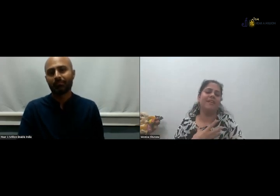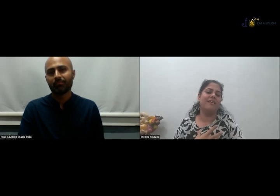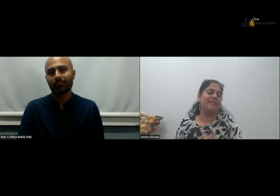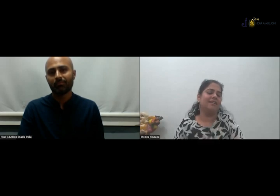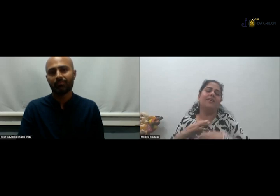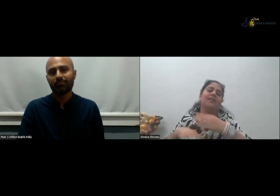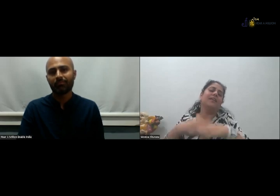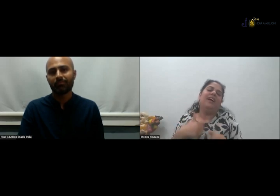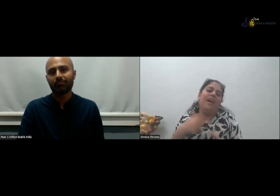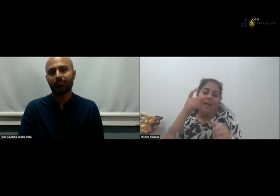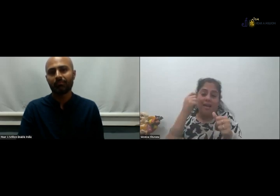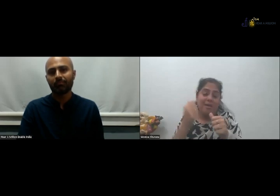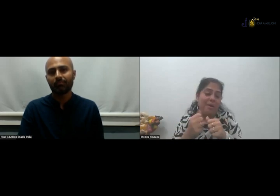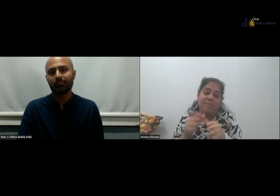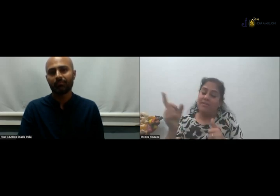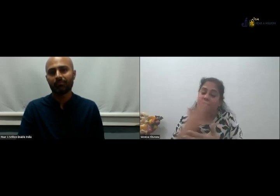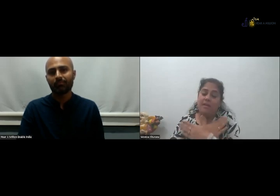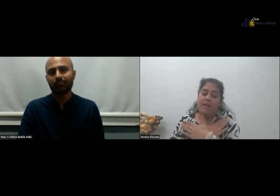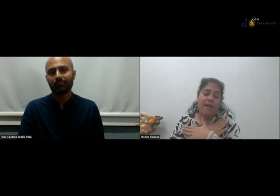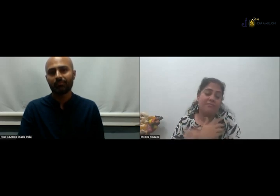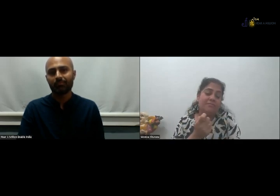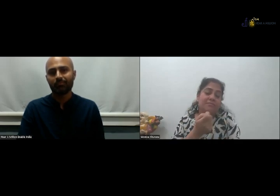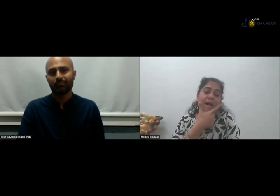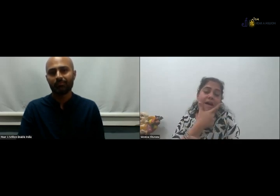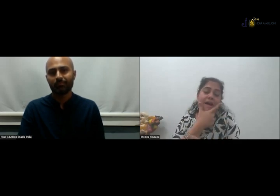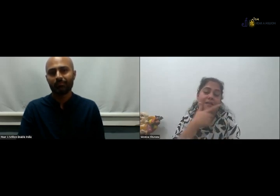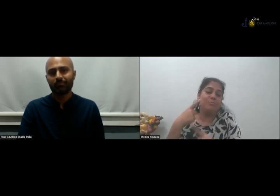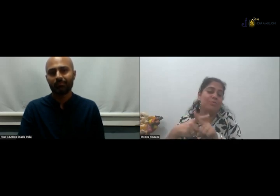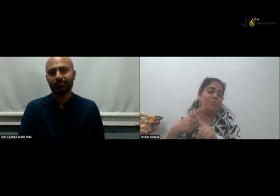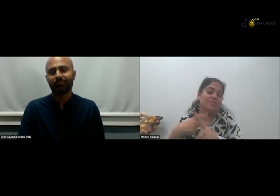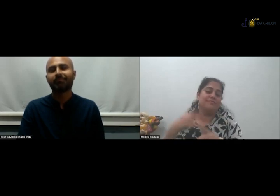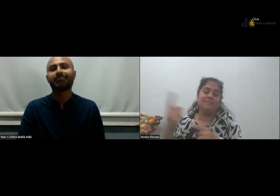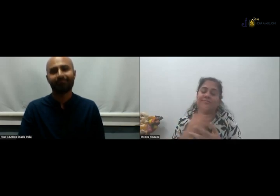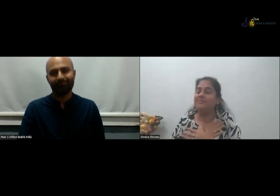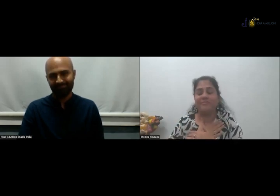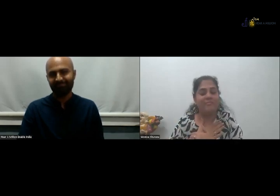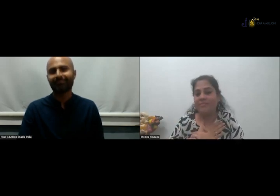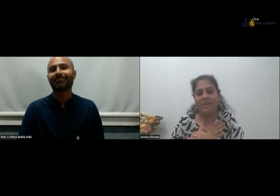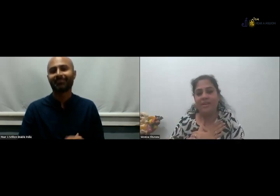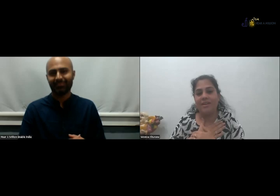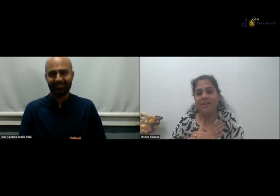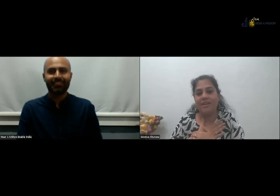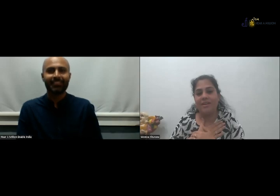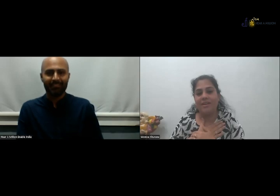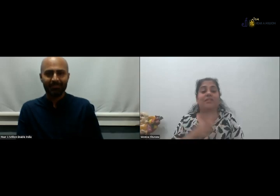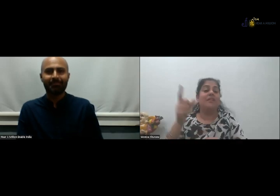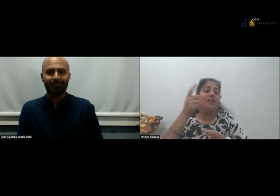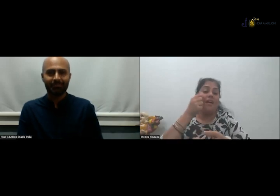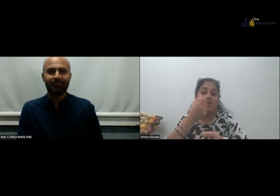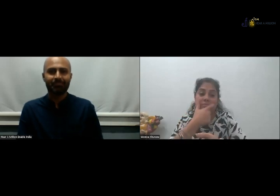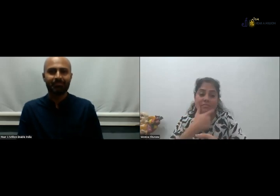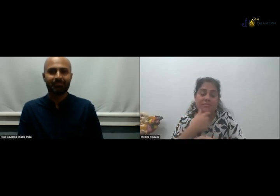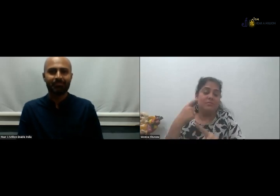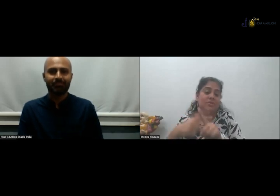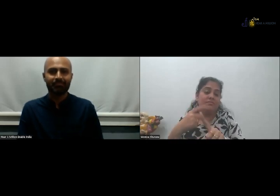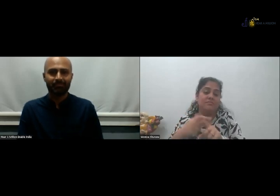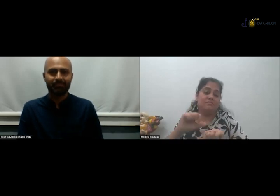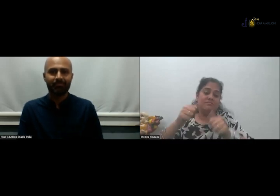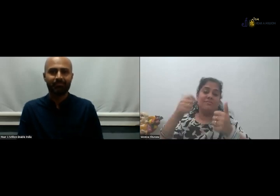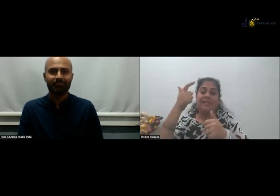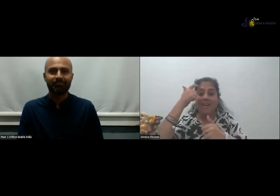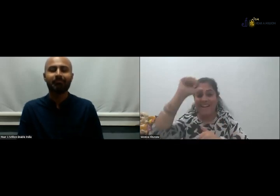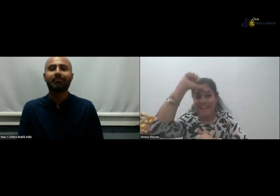then I went to Delhi, and I met Yashdeep. But I remember her smile. I really love her.